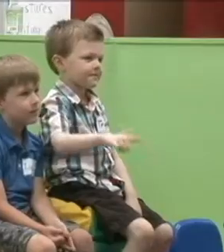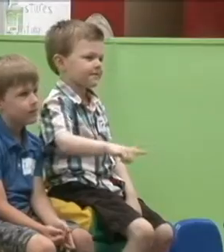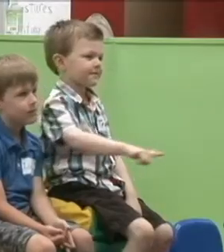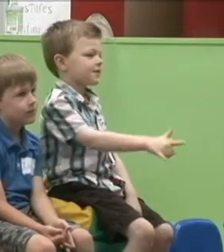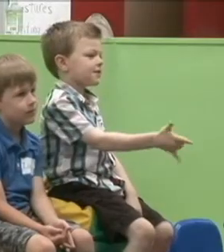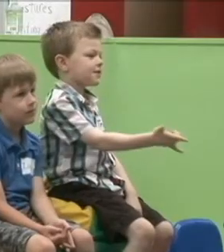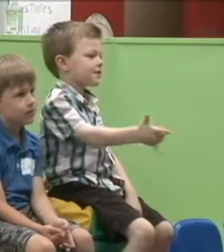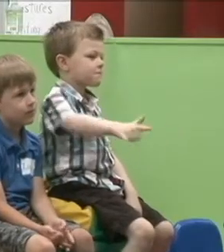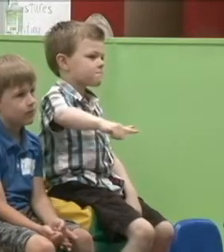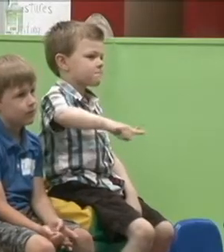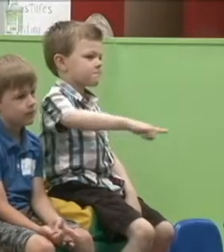Airplane!